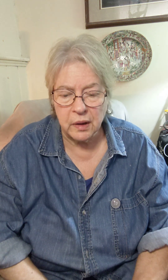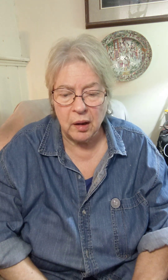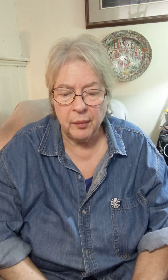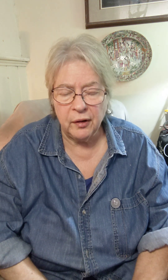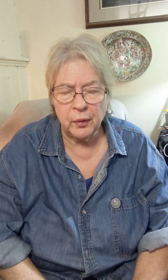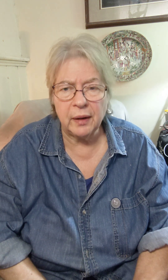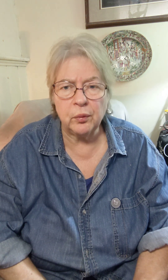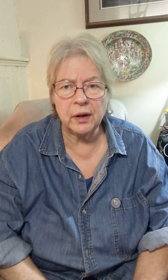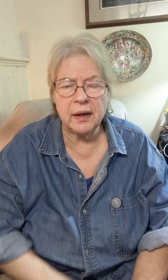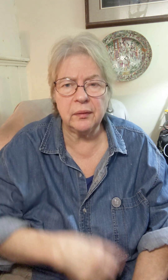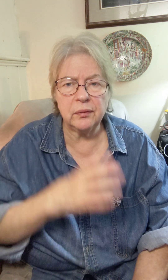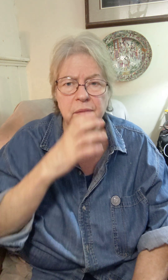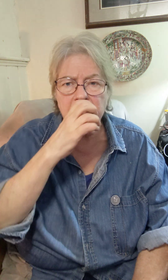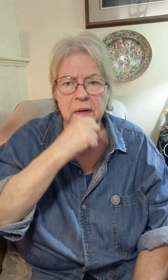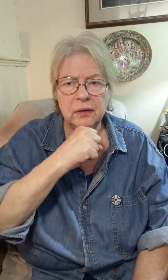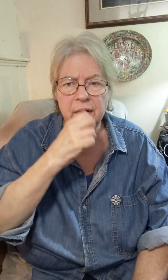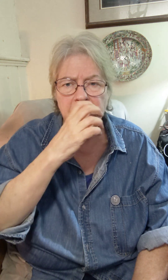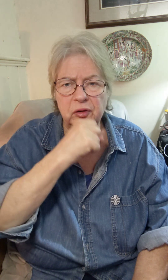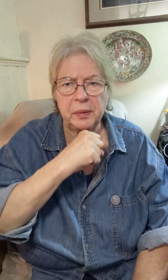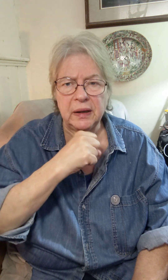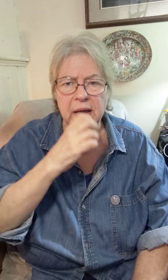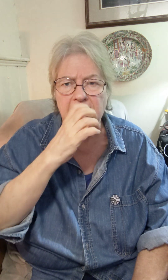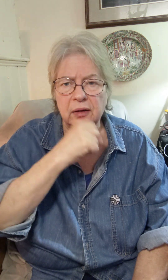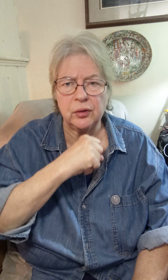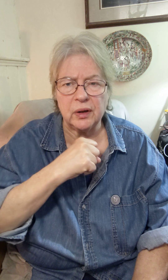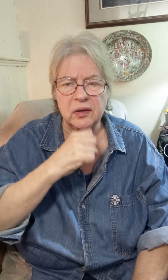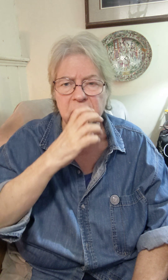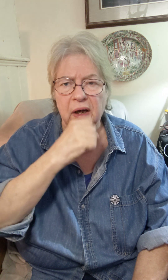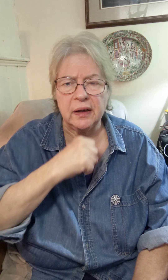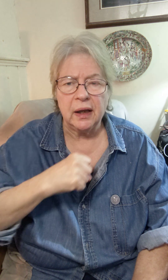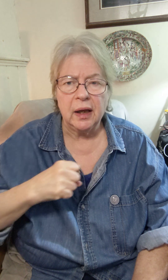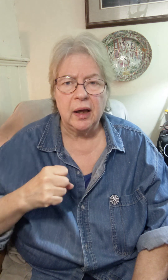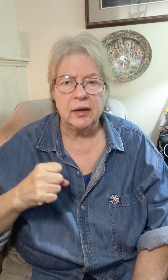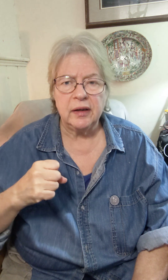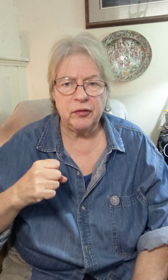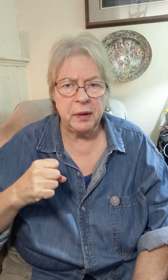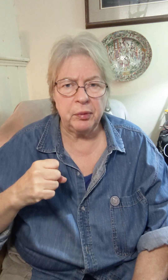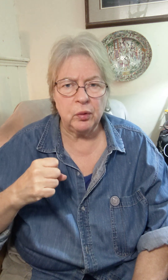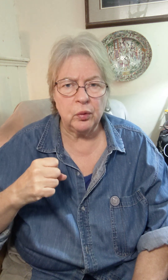By the way, if I'm speaking and doing the sign, deaf people,